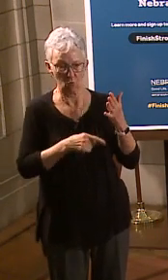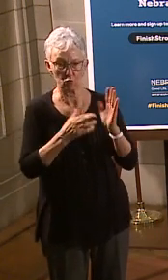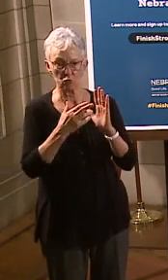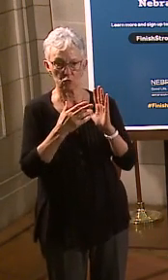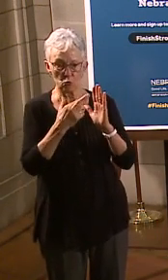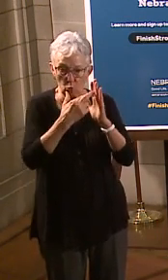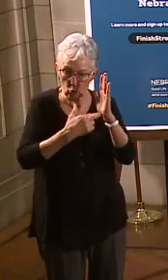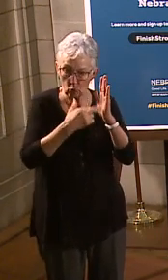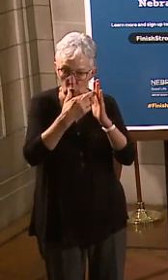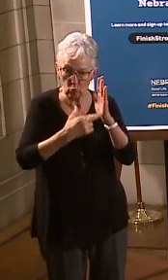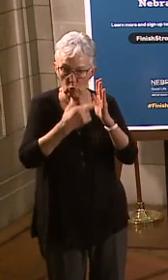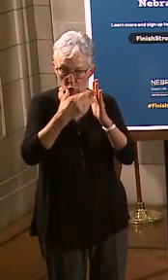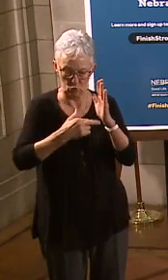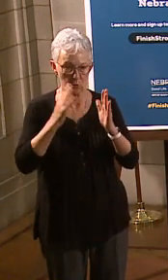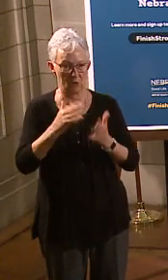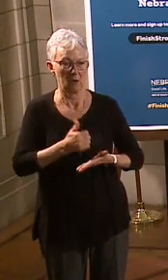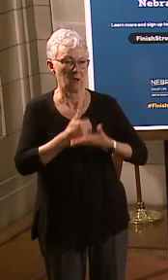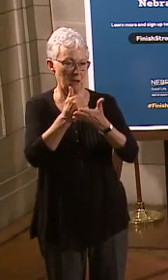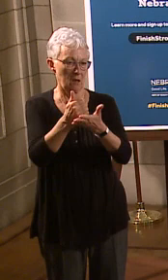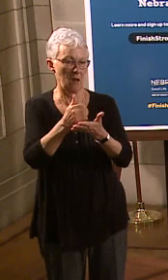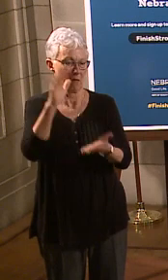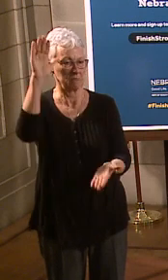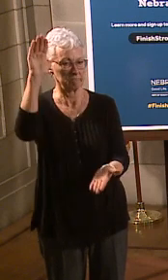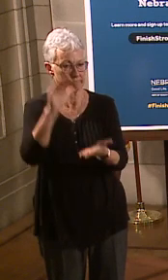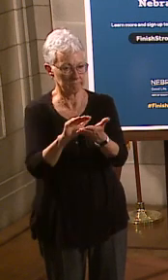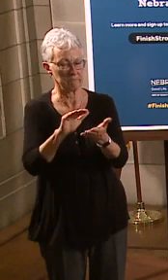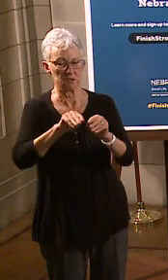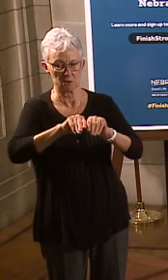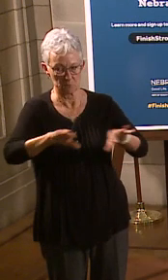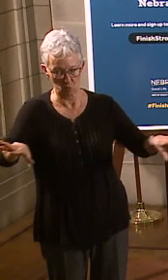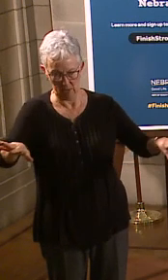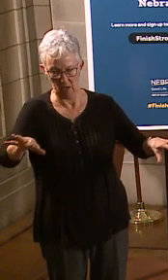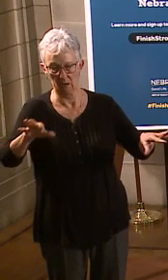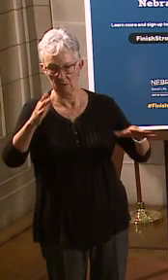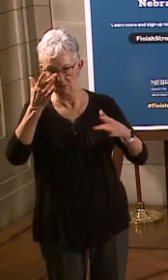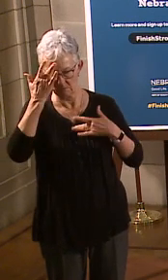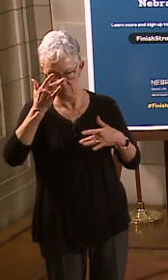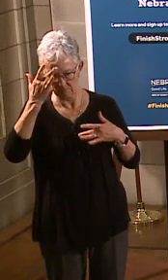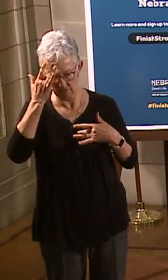vaccinated. Again, please sign up at vaccinate.ne.gov or call